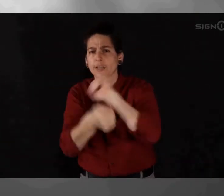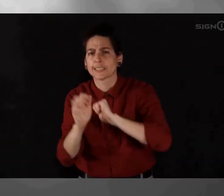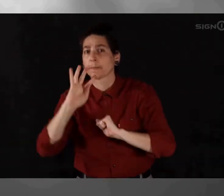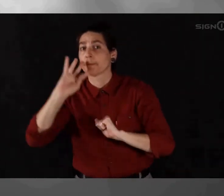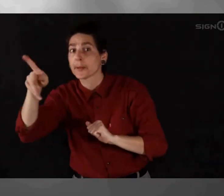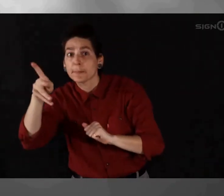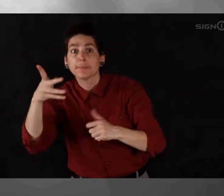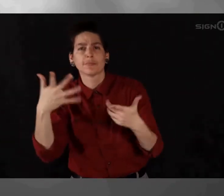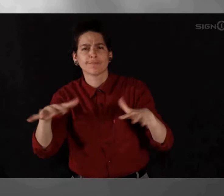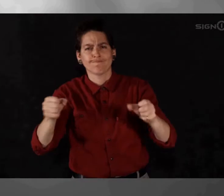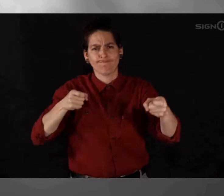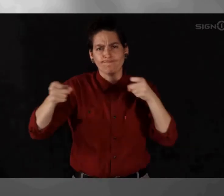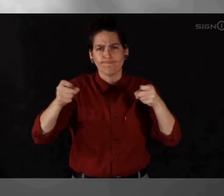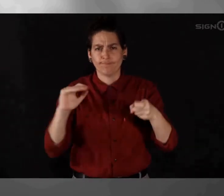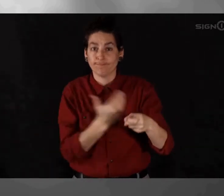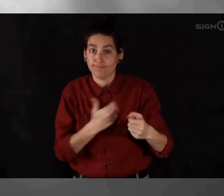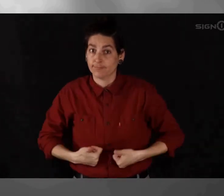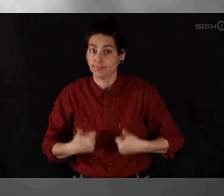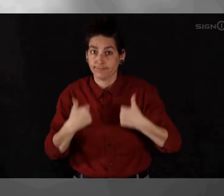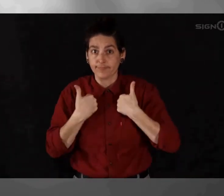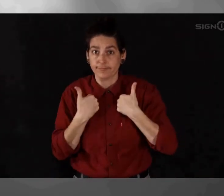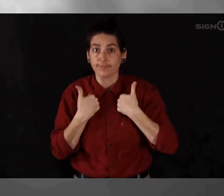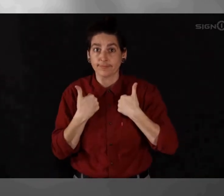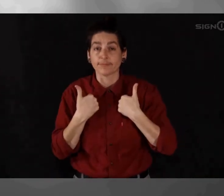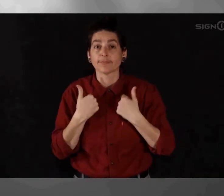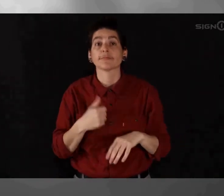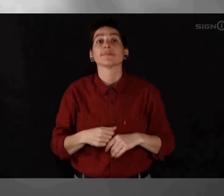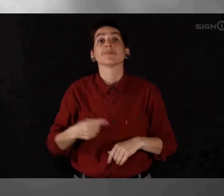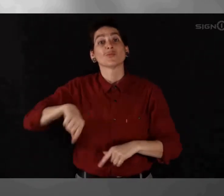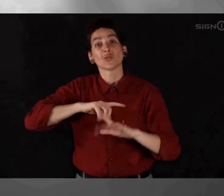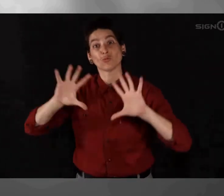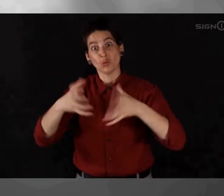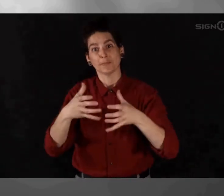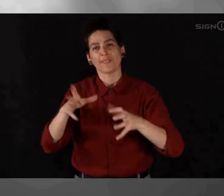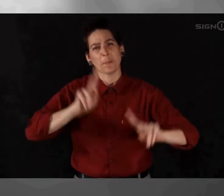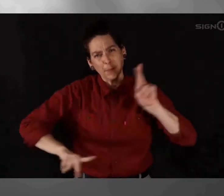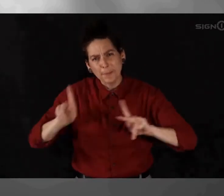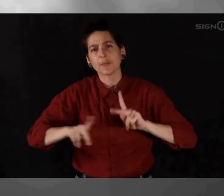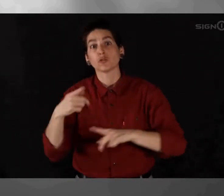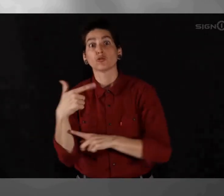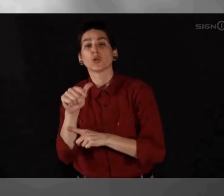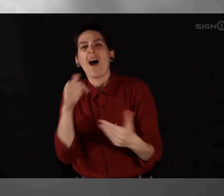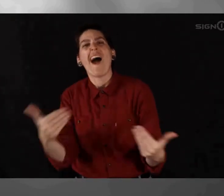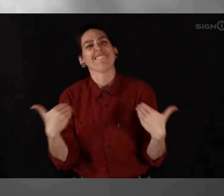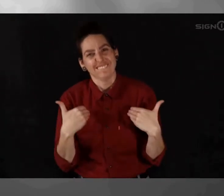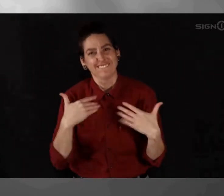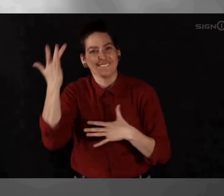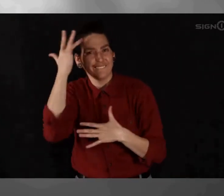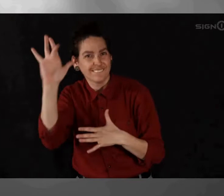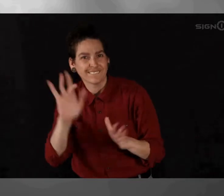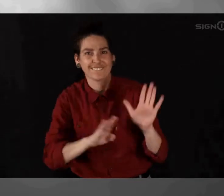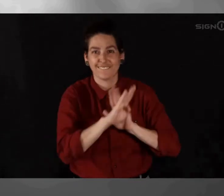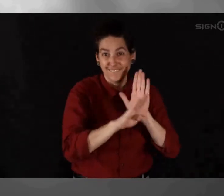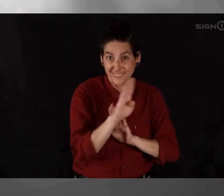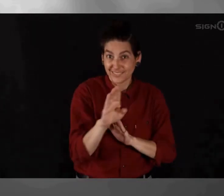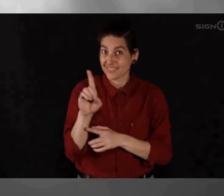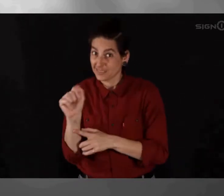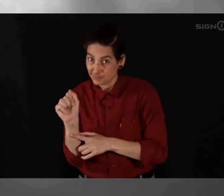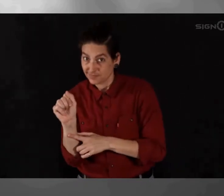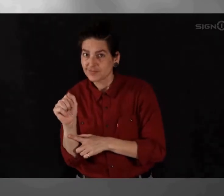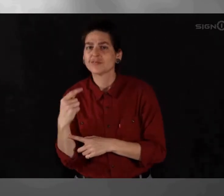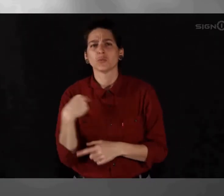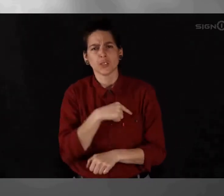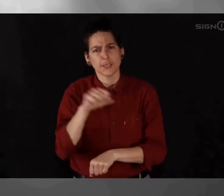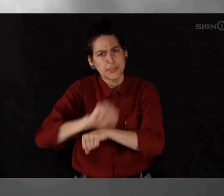of our lives. We are a group of folks in Georgia who have intellectual and developmental disabilities, and we are